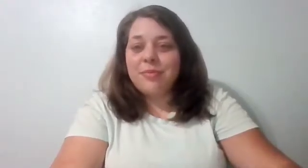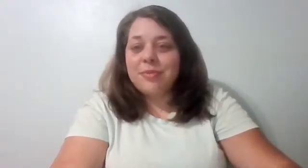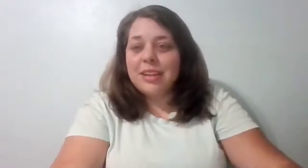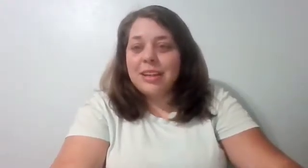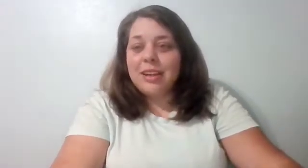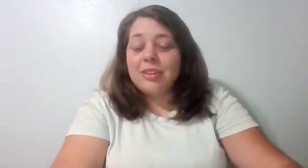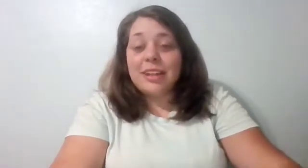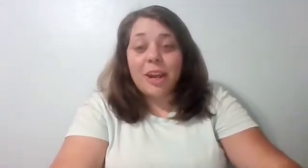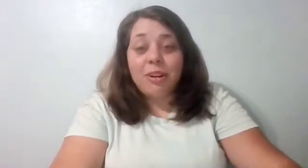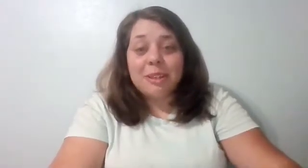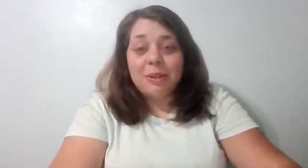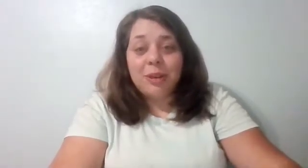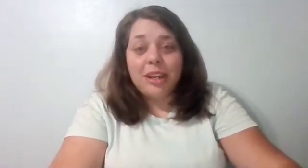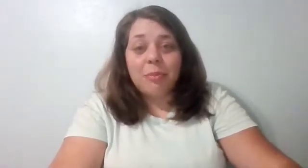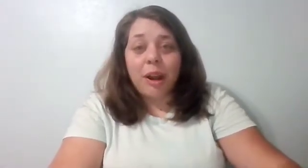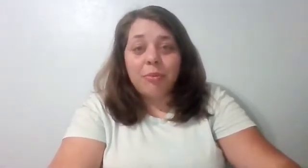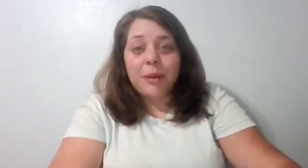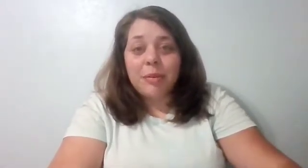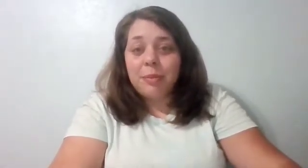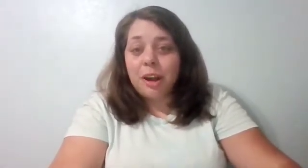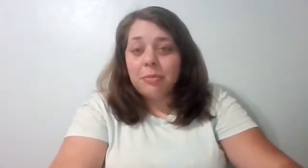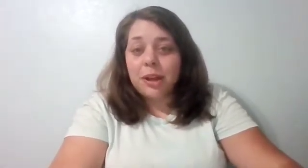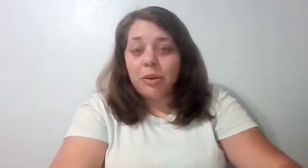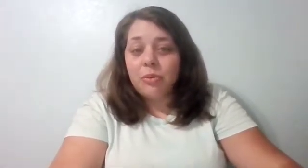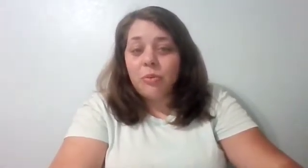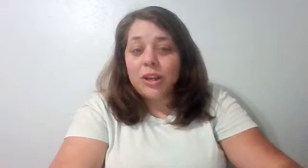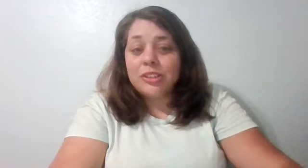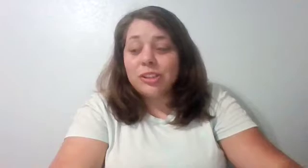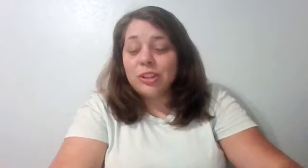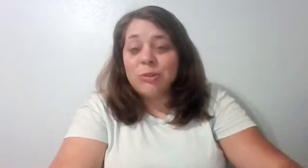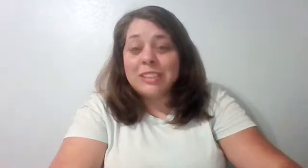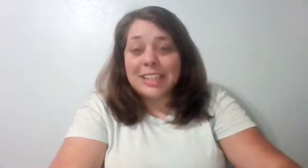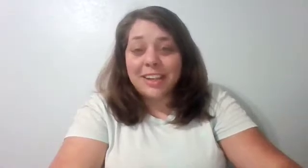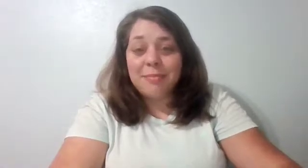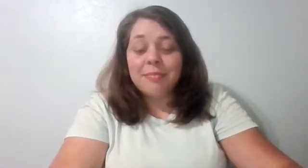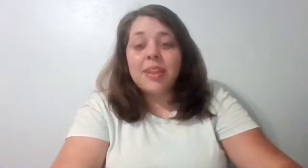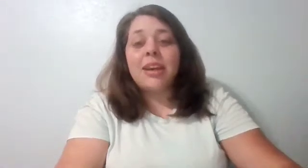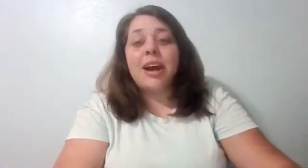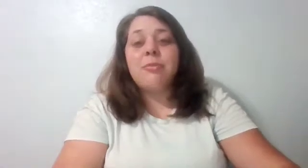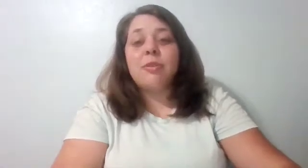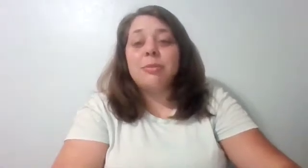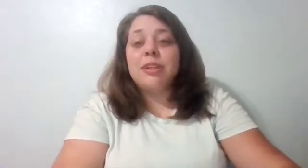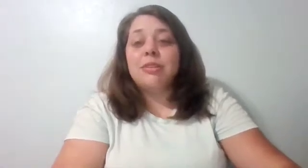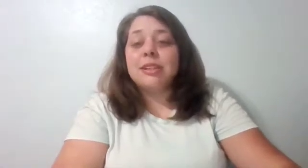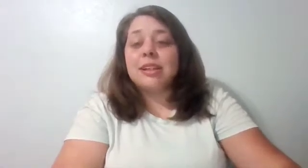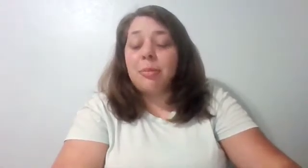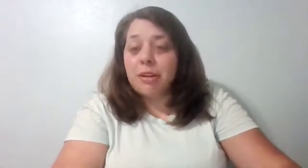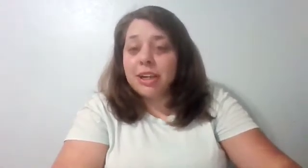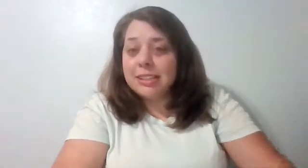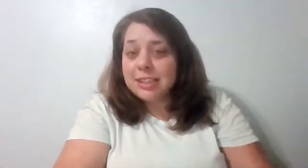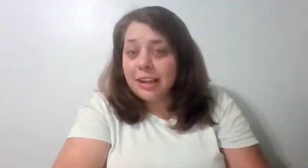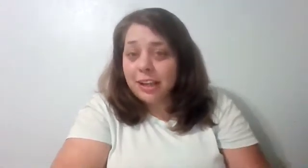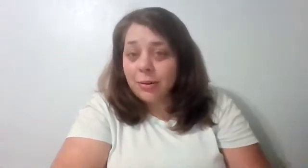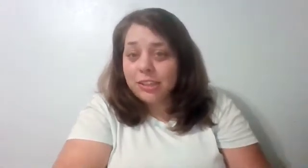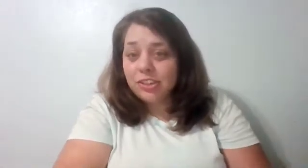Hello. Today we're going to be reading Brown Bear, What Do You See? And I'm going to be using